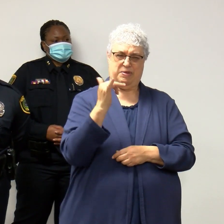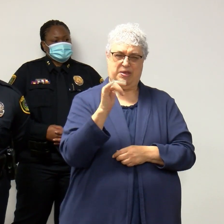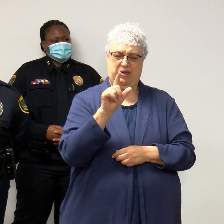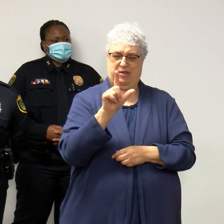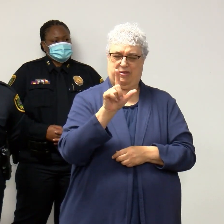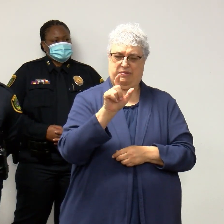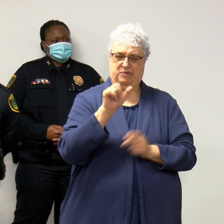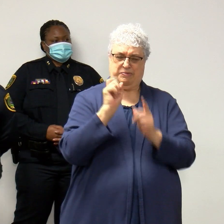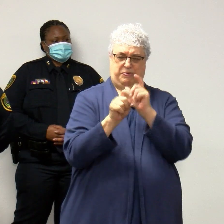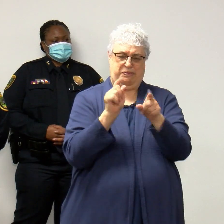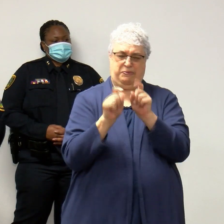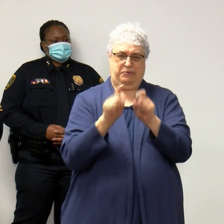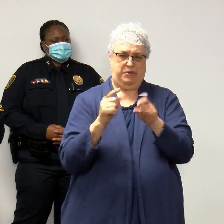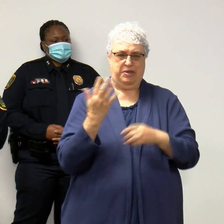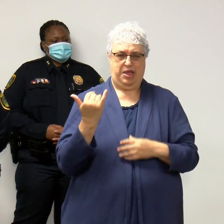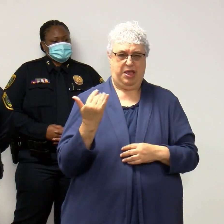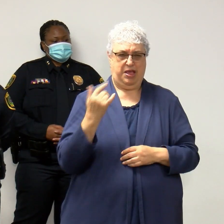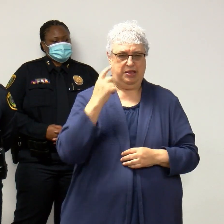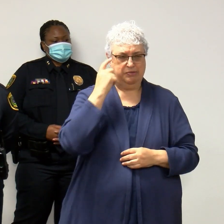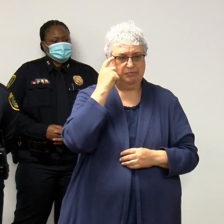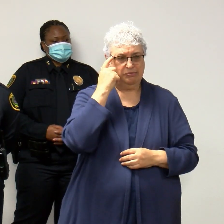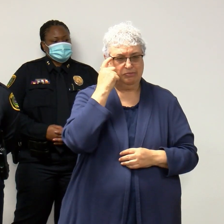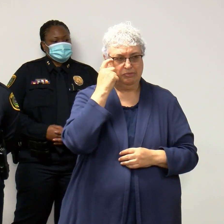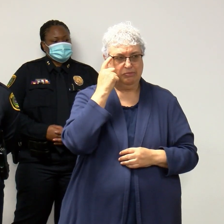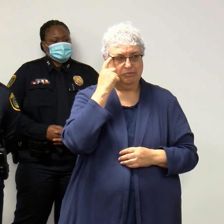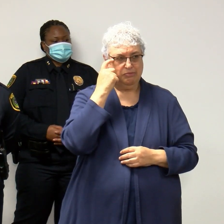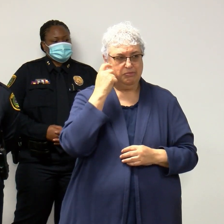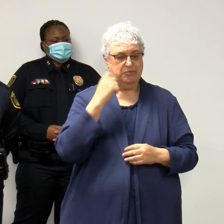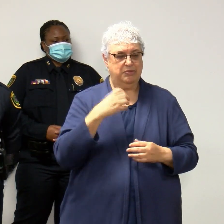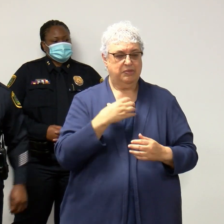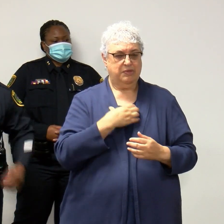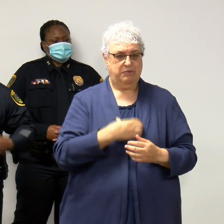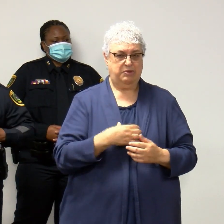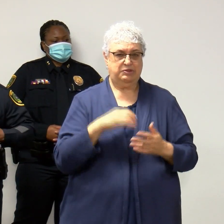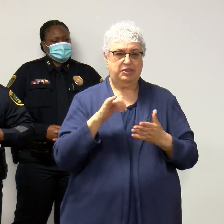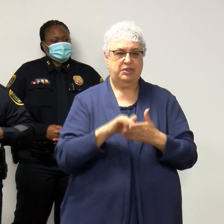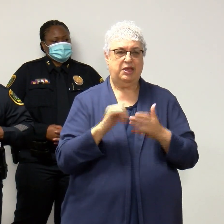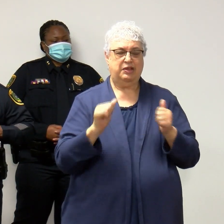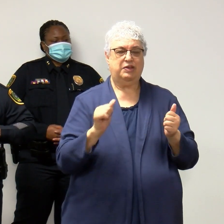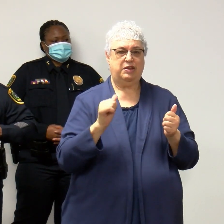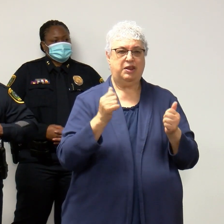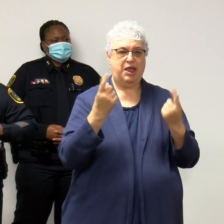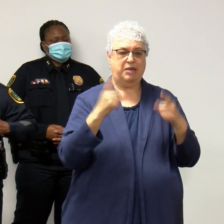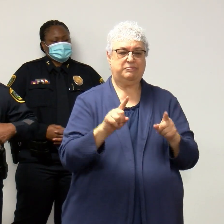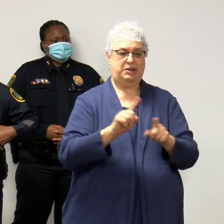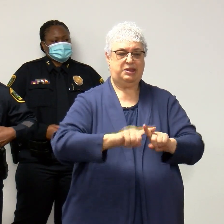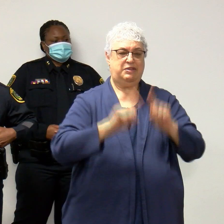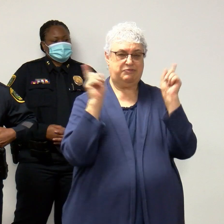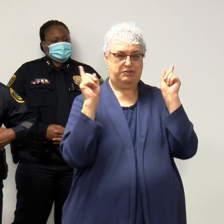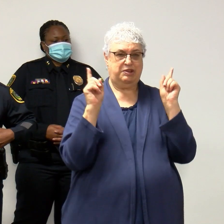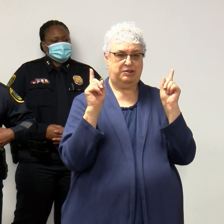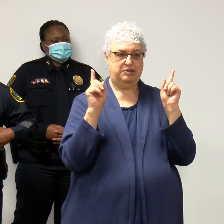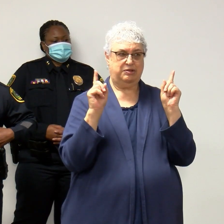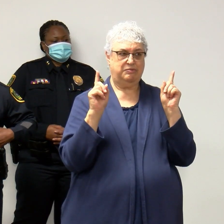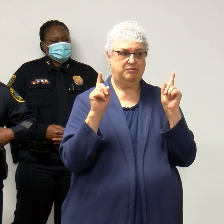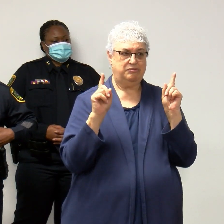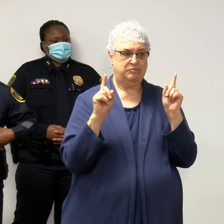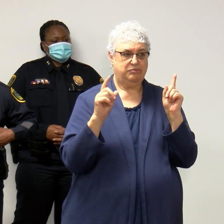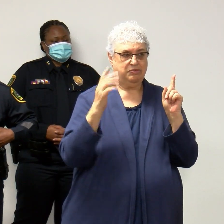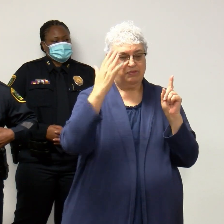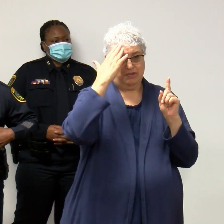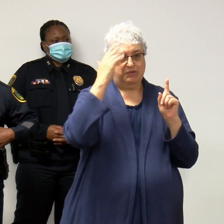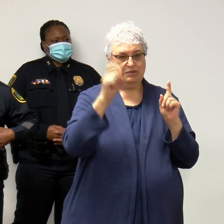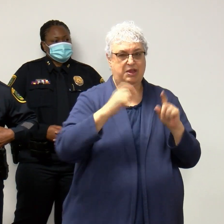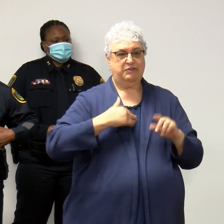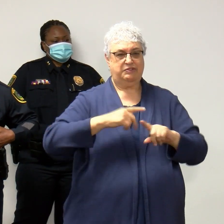happened in the end, and wishing the encounter could have ended differently, and knowing that it should